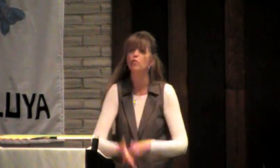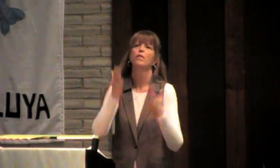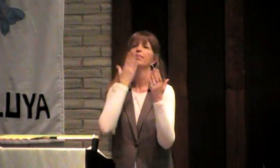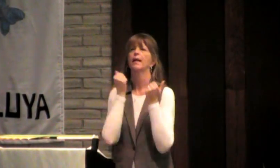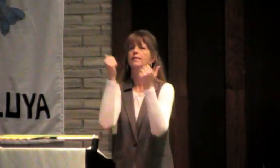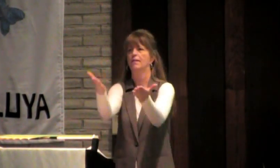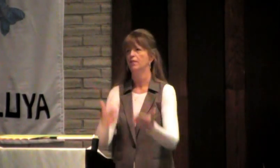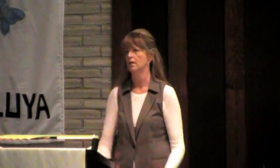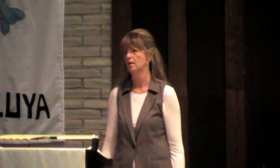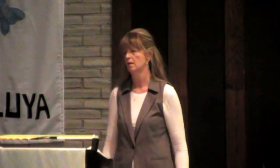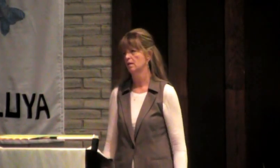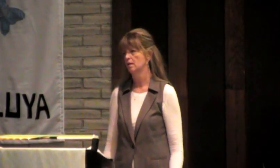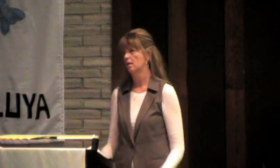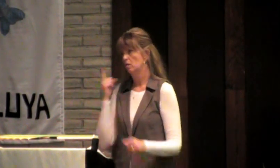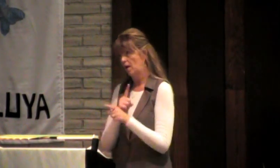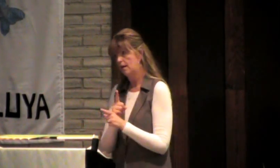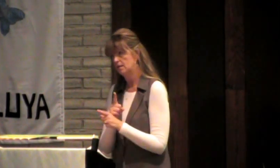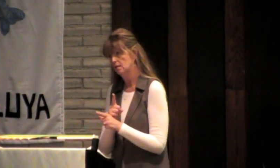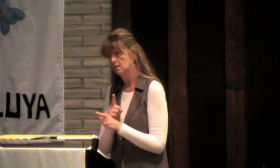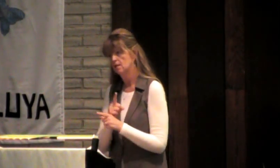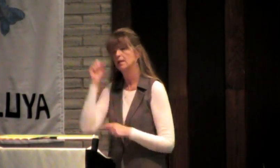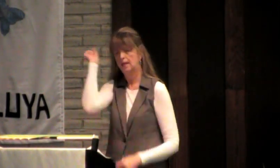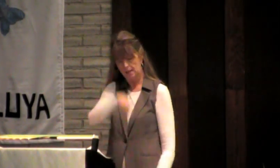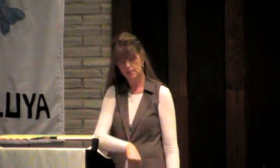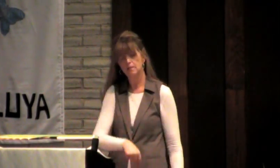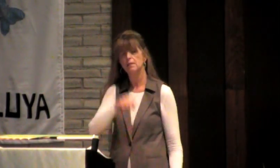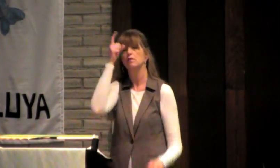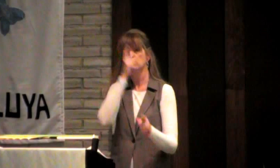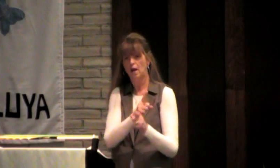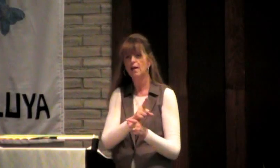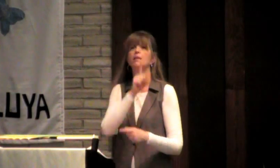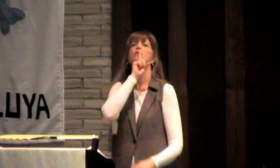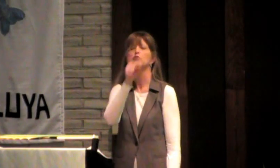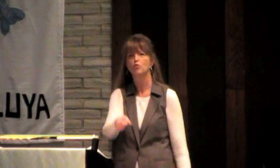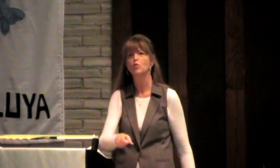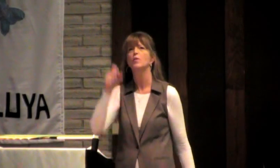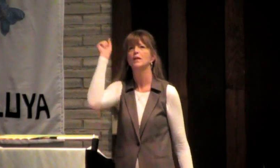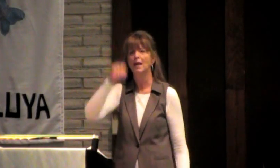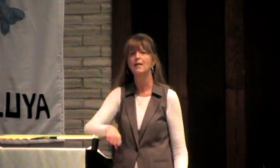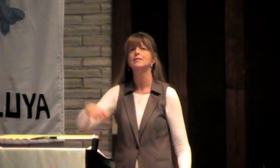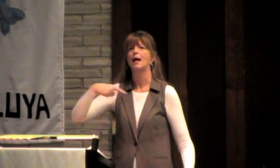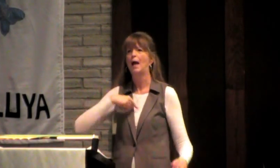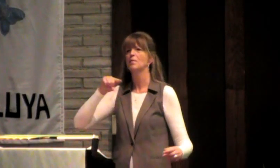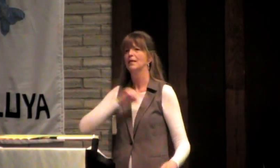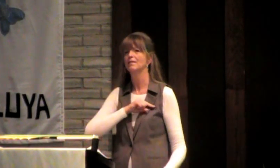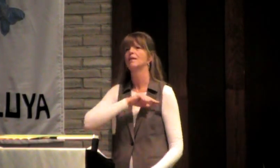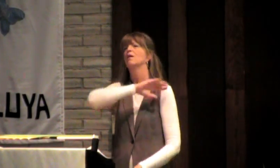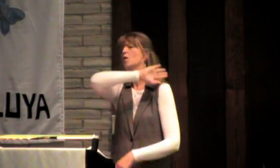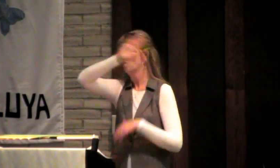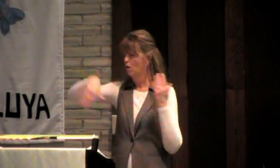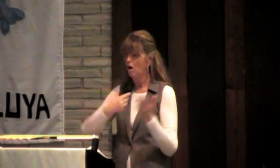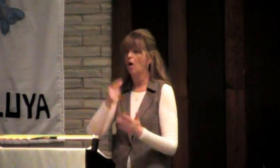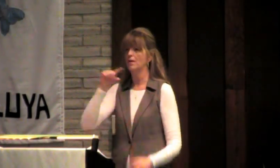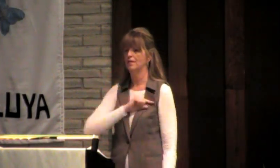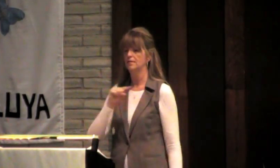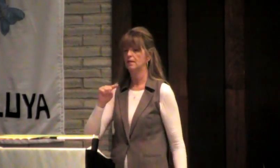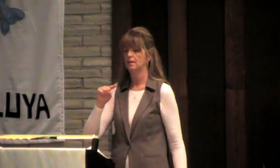364 days after Thanksgiving, right? Right? True. Yes. I'm guilty, we're all